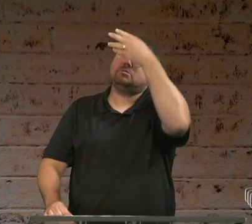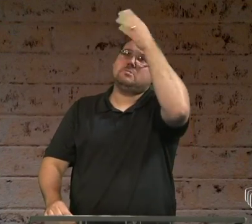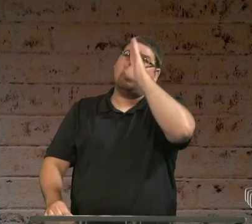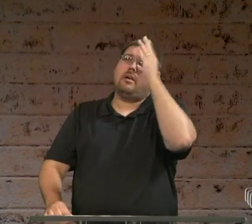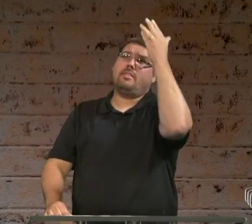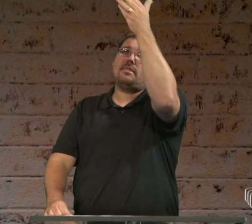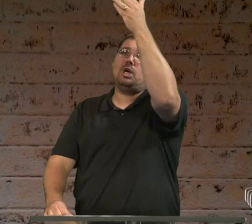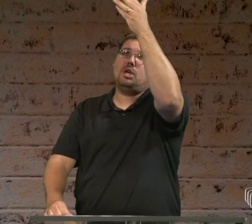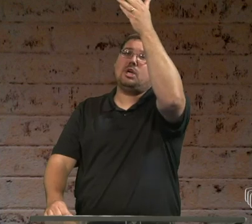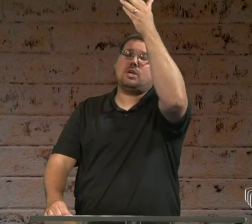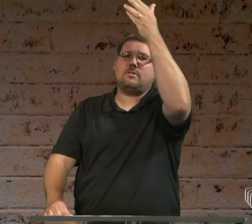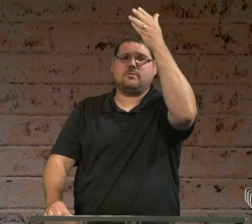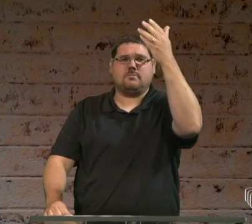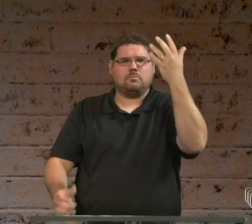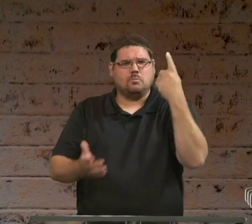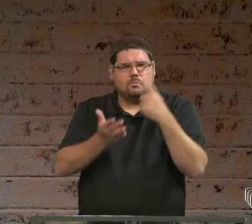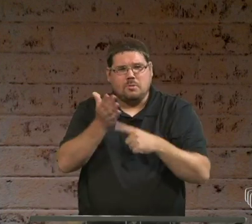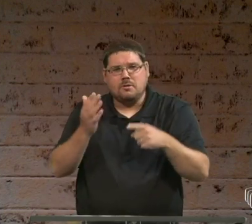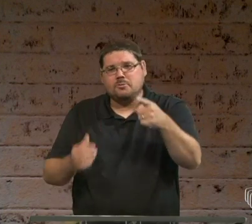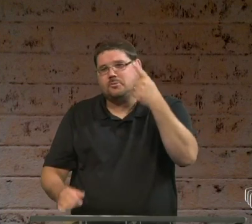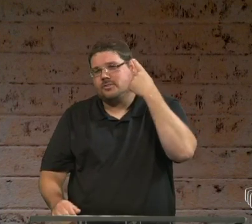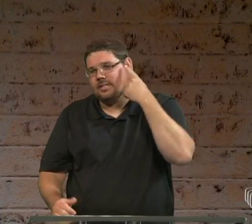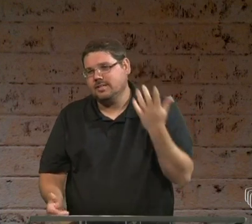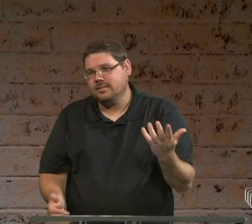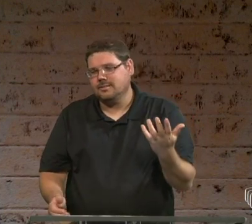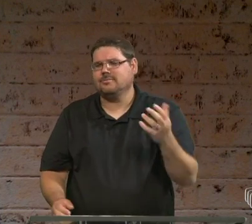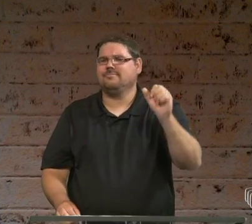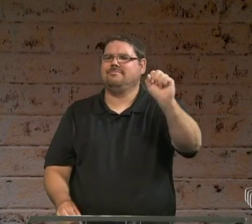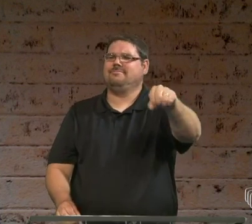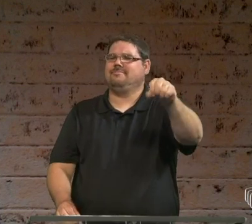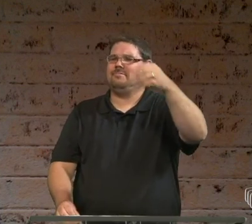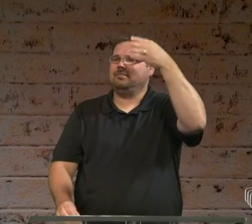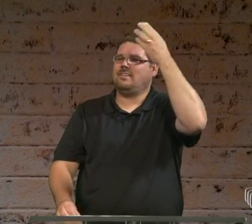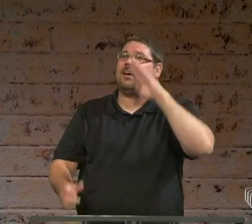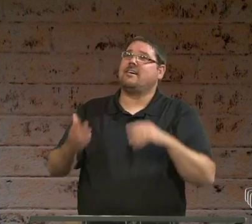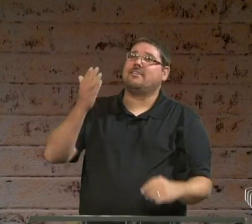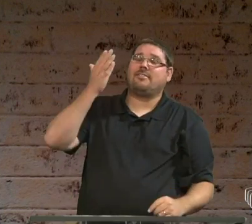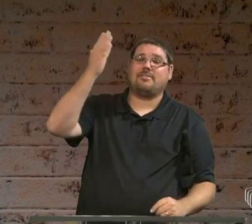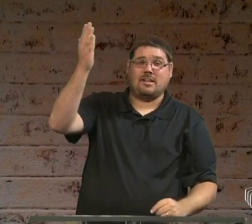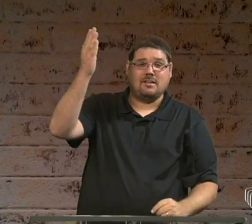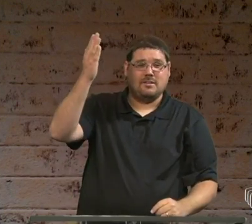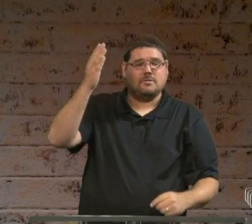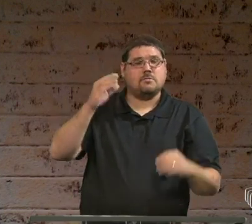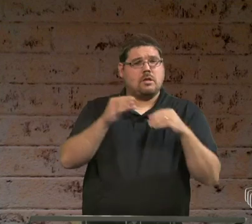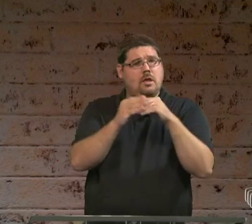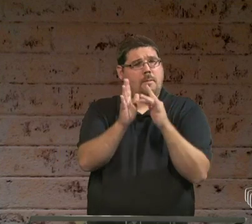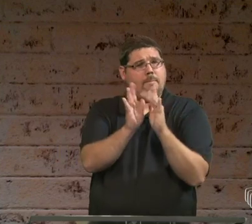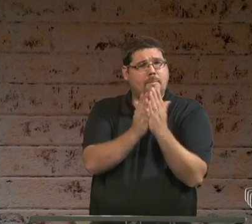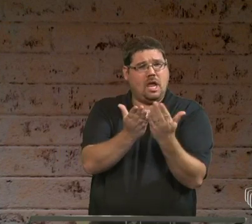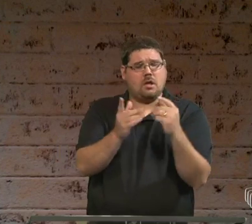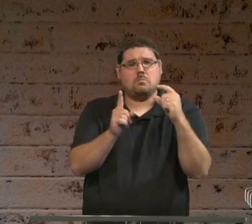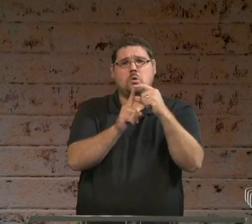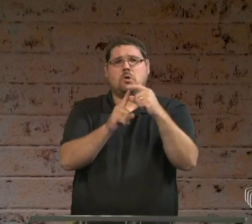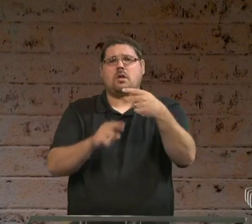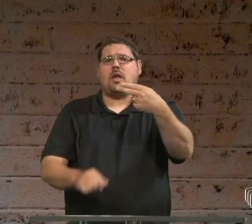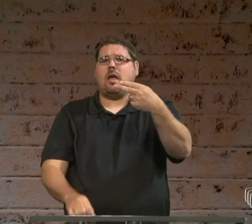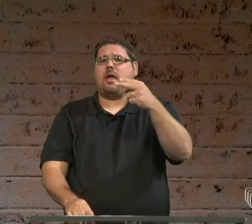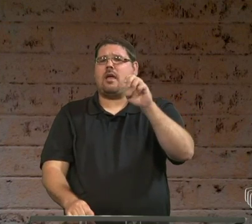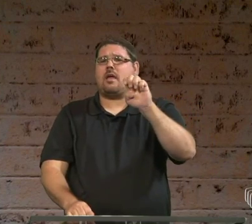heaven? Would God be there? What do you think? Well, of course God is there. But then the